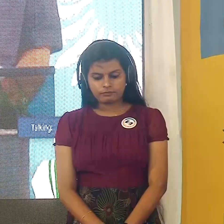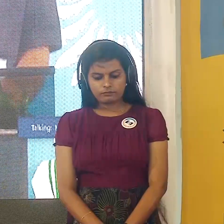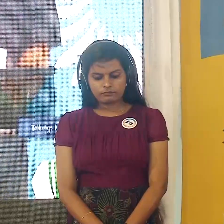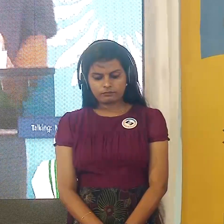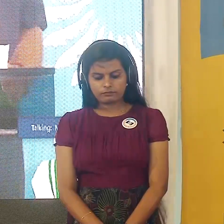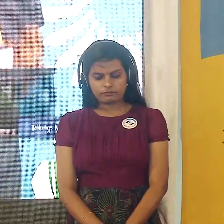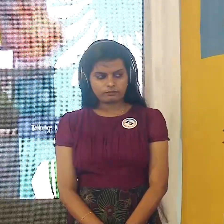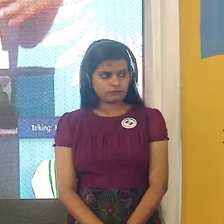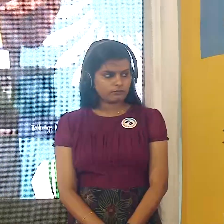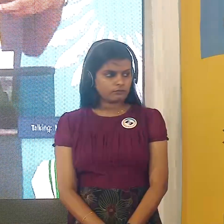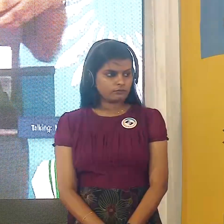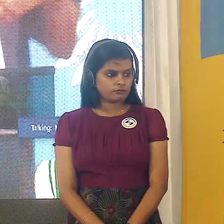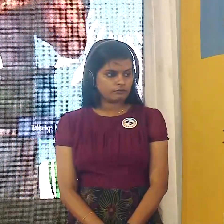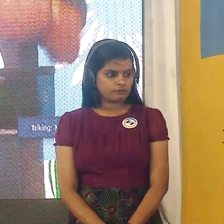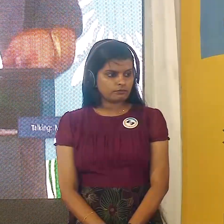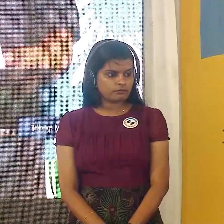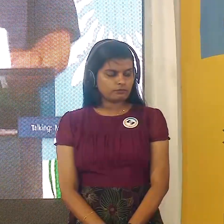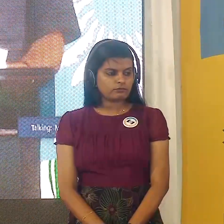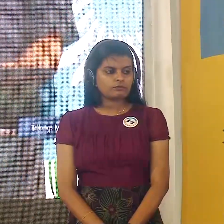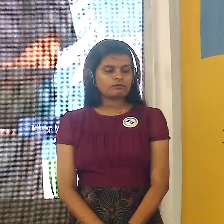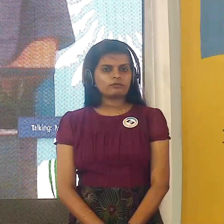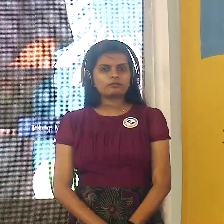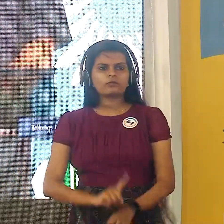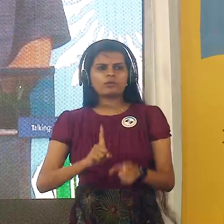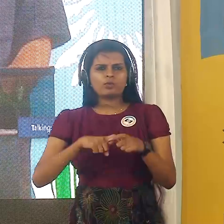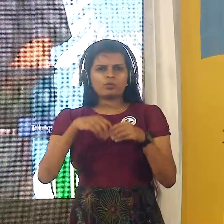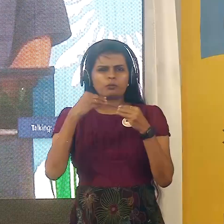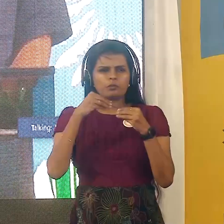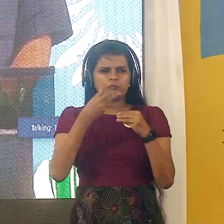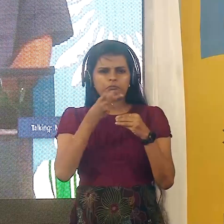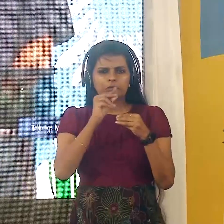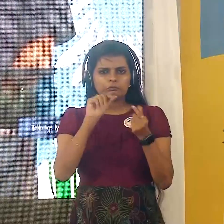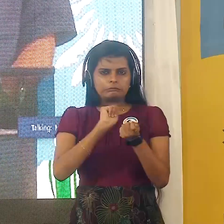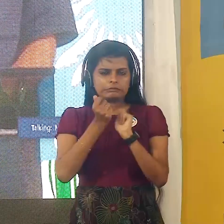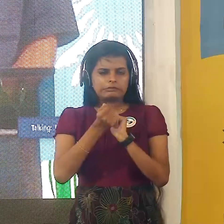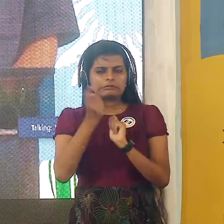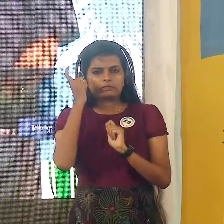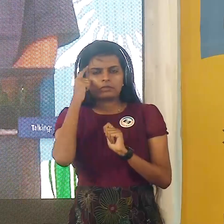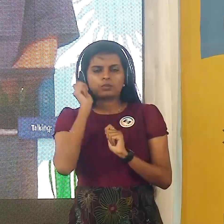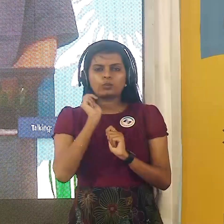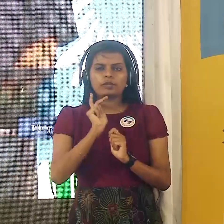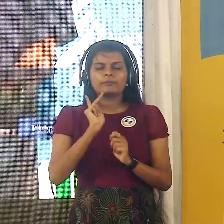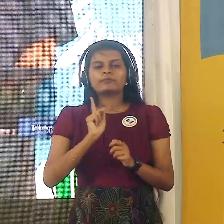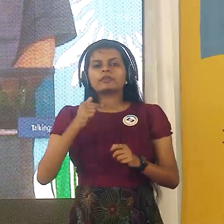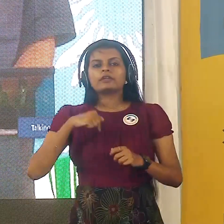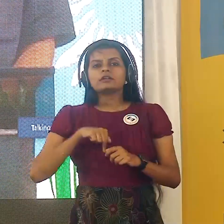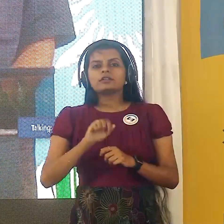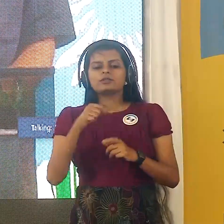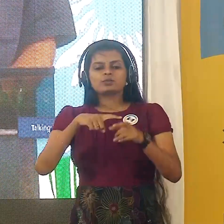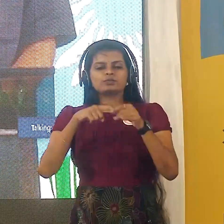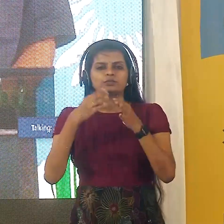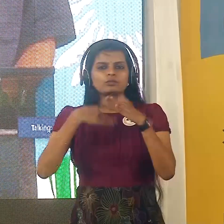I seem to have misplaced that piece of paper, but the question